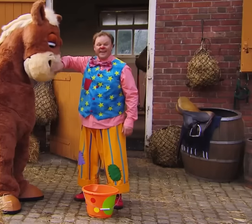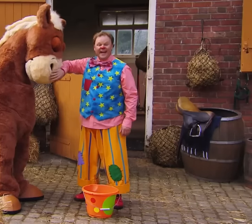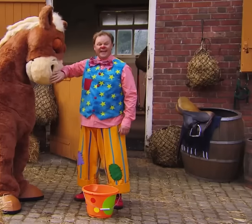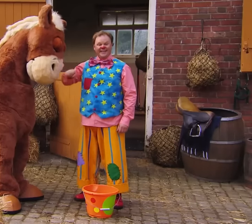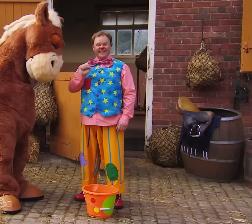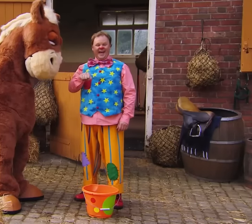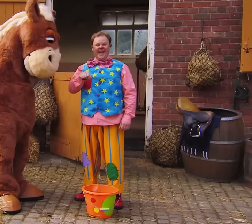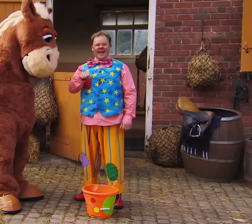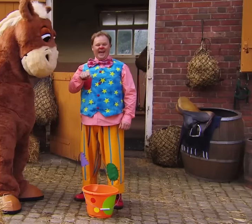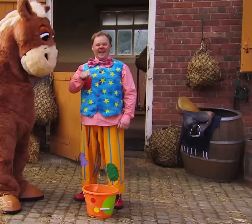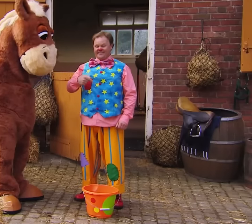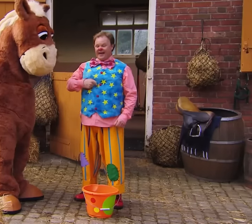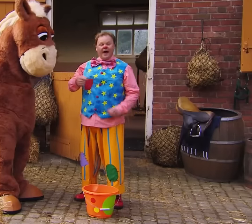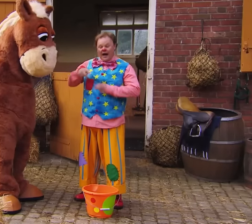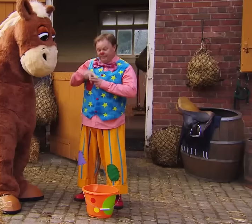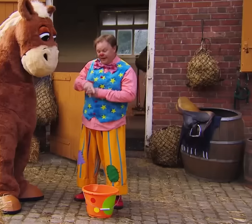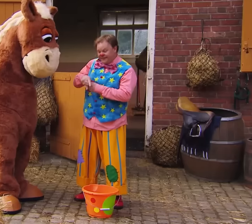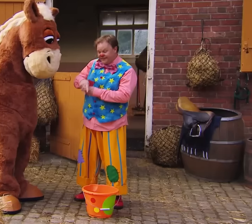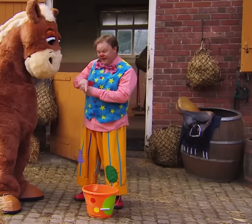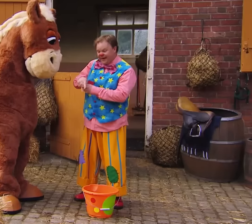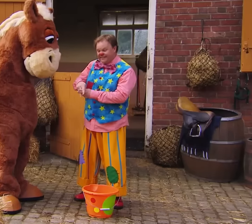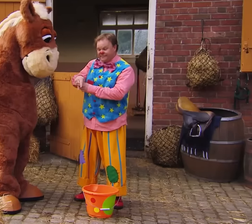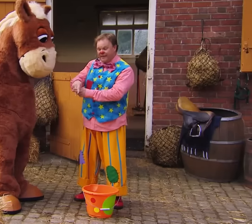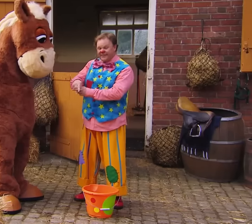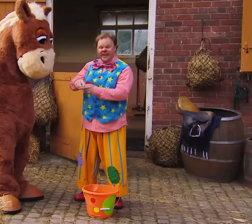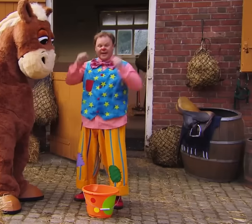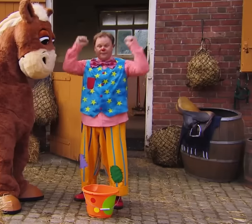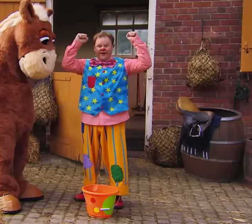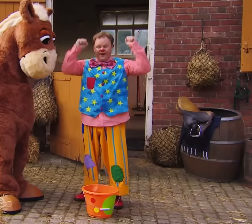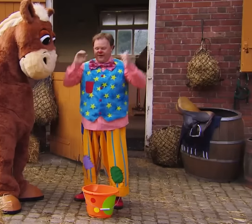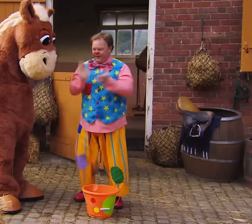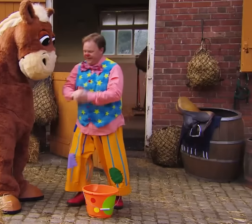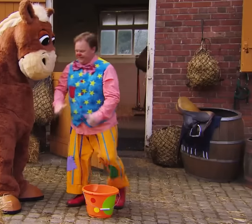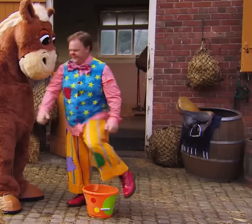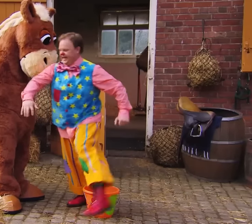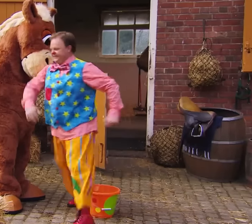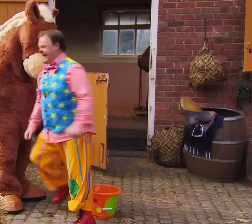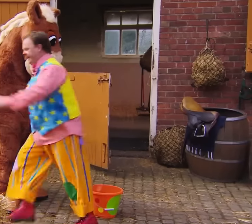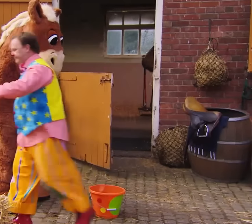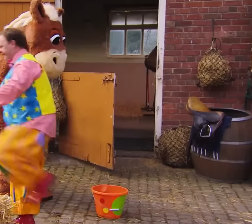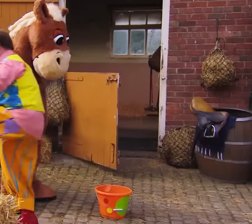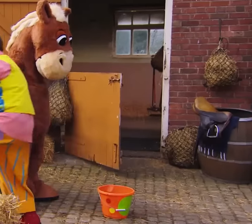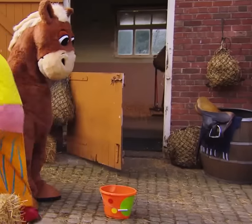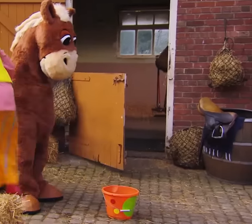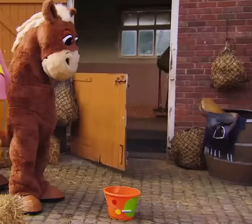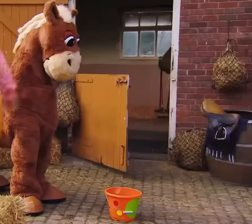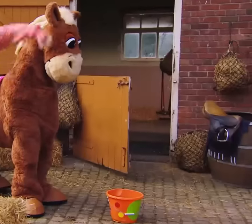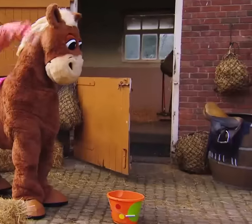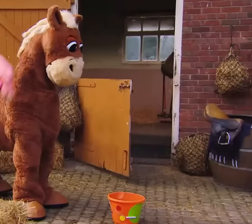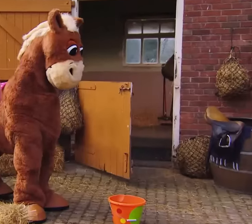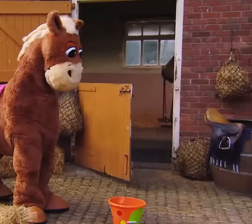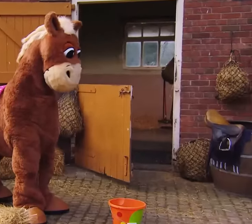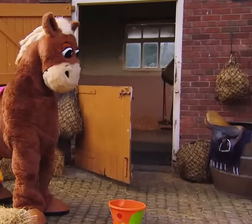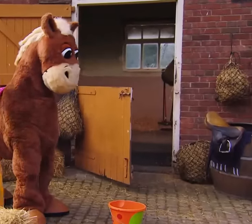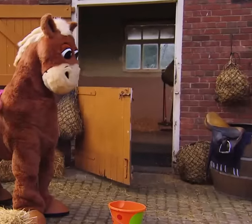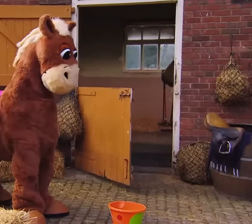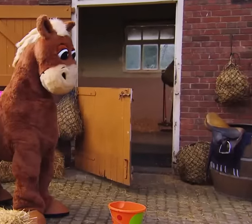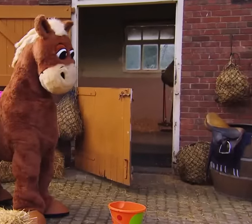now? Yes, I'm going to ride Spotty. Woohoo! Right, come on, You'll Spotty. Need a riding hat, Mr